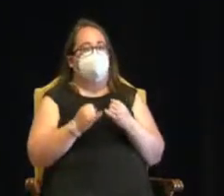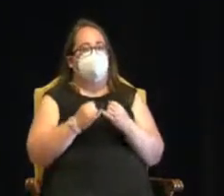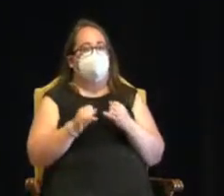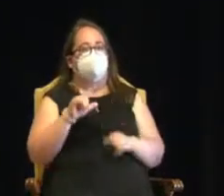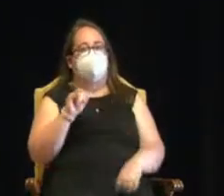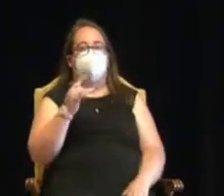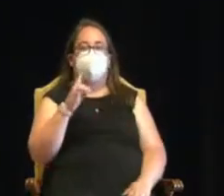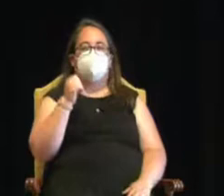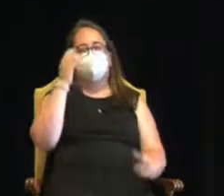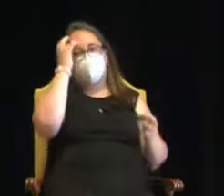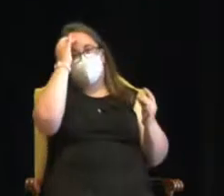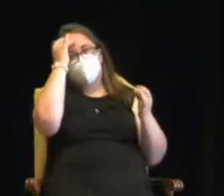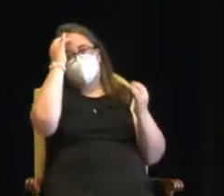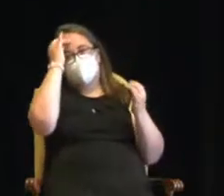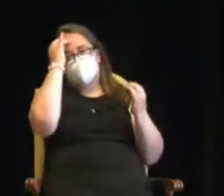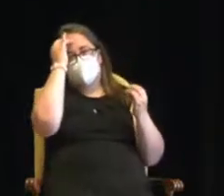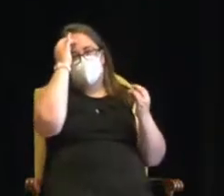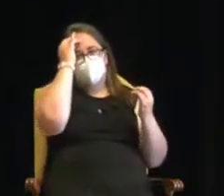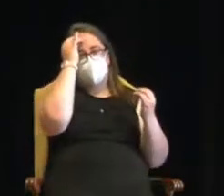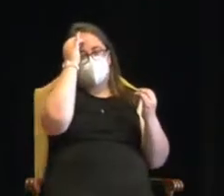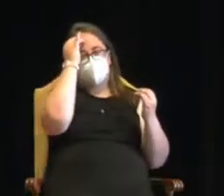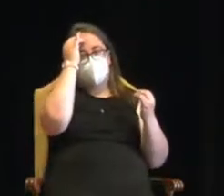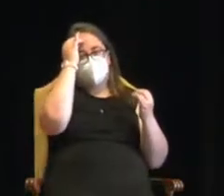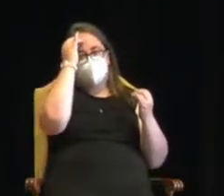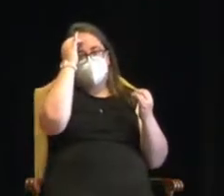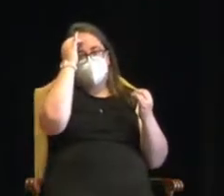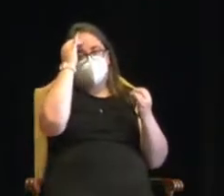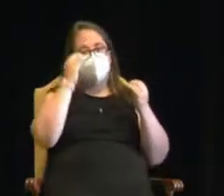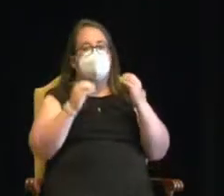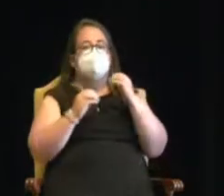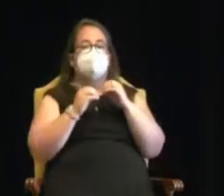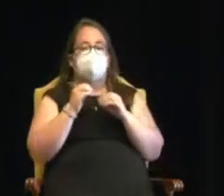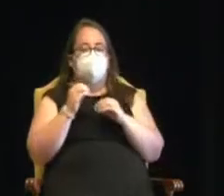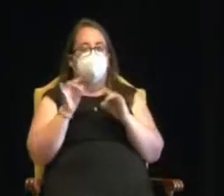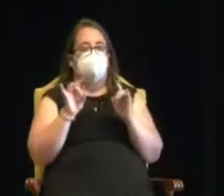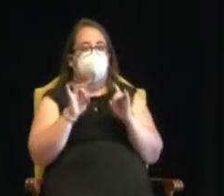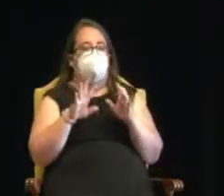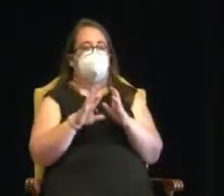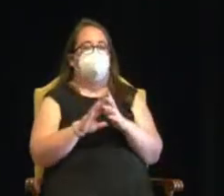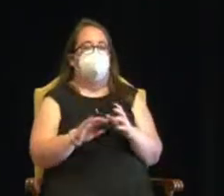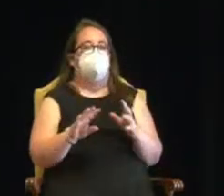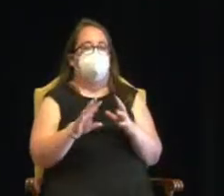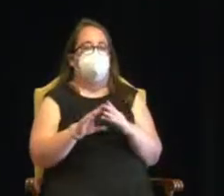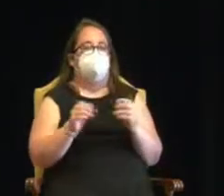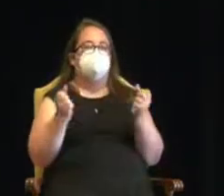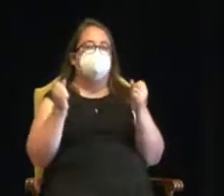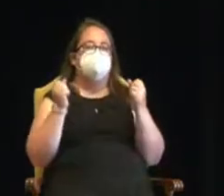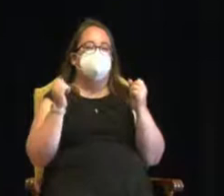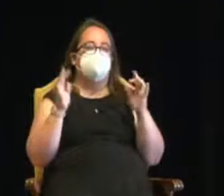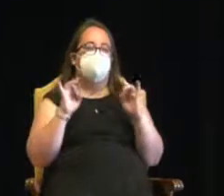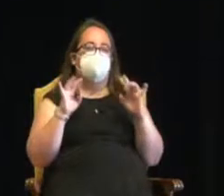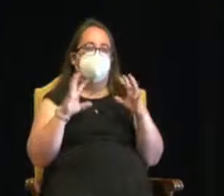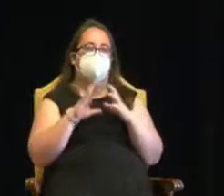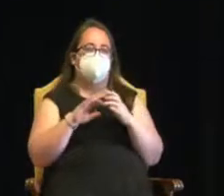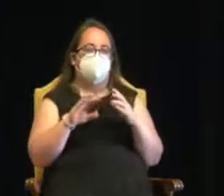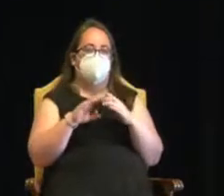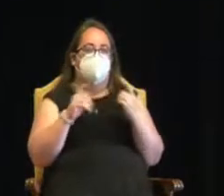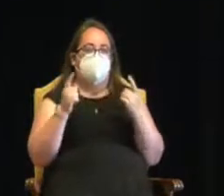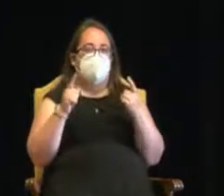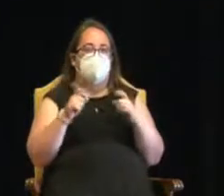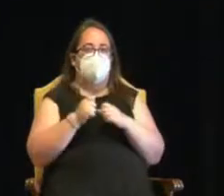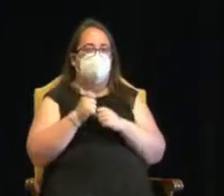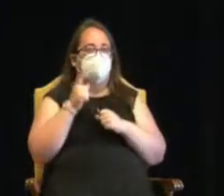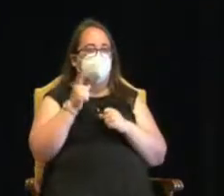began thinking about the fact that most horror stories, or a lot of horror stories, take place in